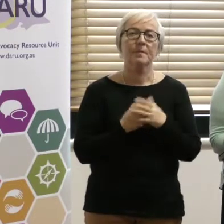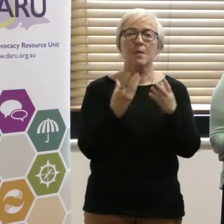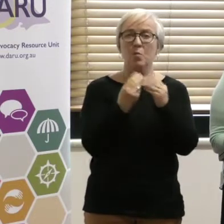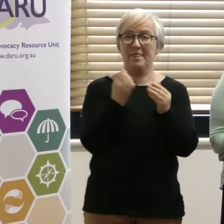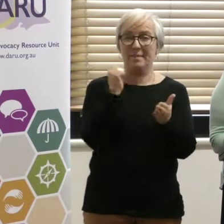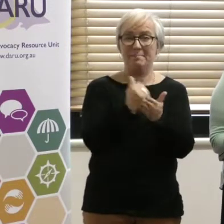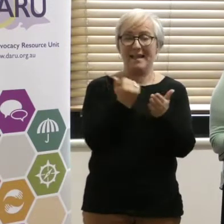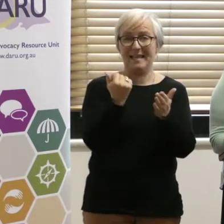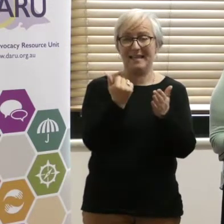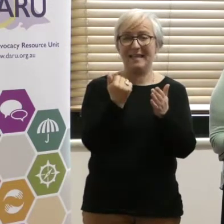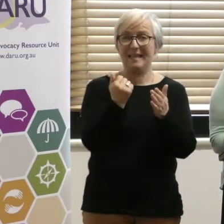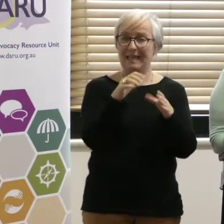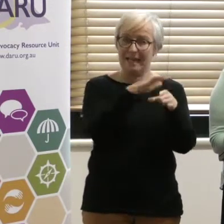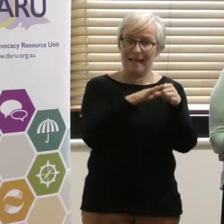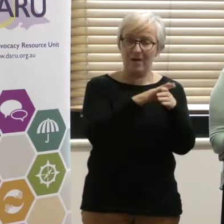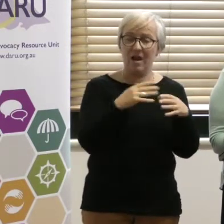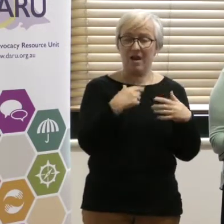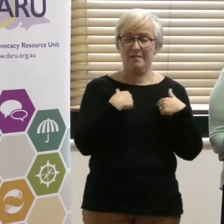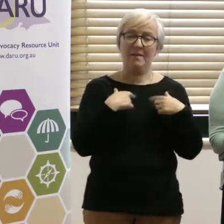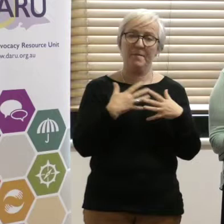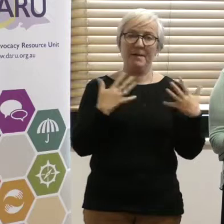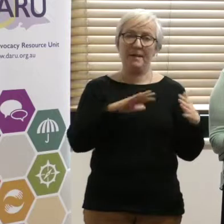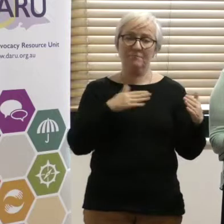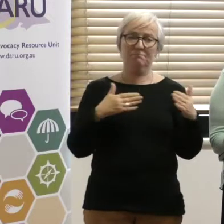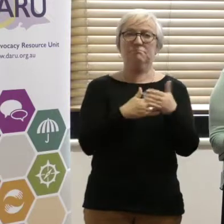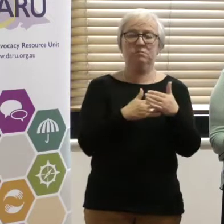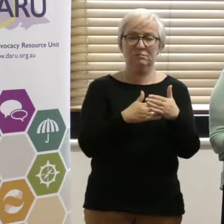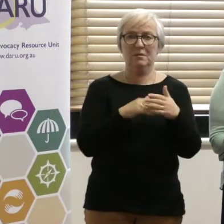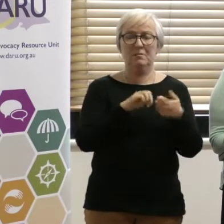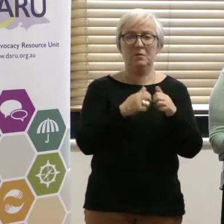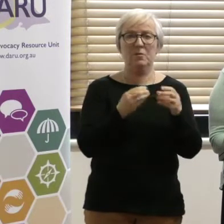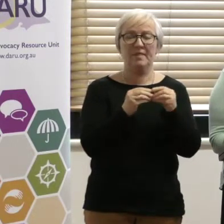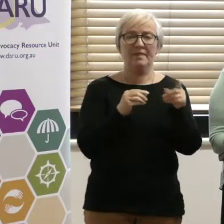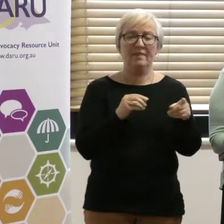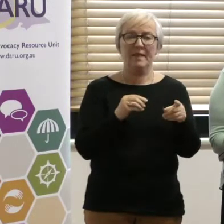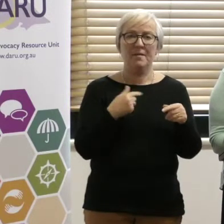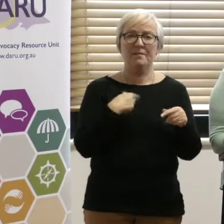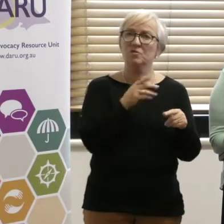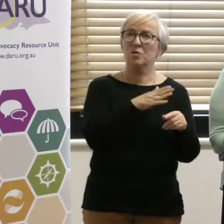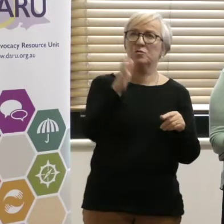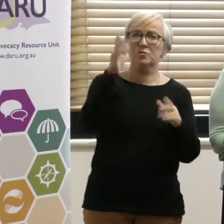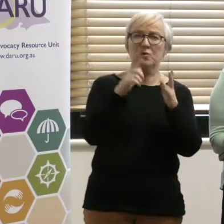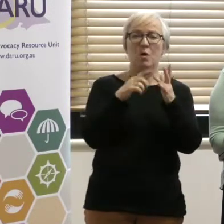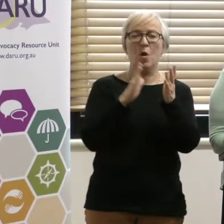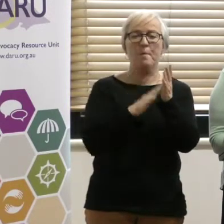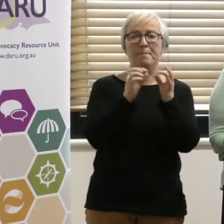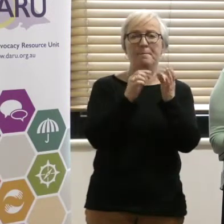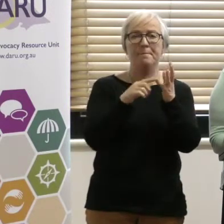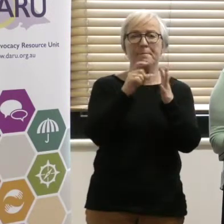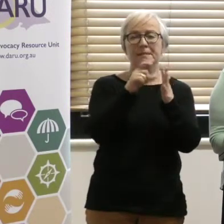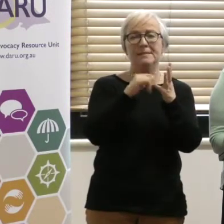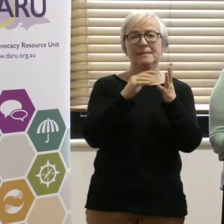sector still. And I've had a big problem with them. I had to go to the Financial Ombudsman to get something, but they're claiming they'll